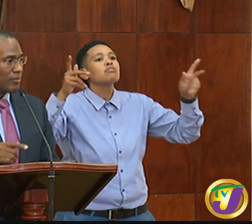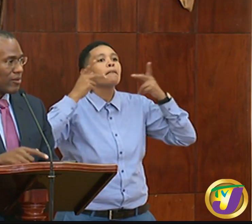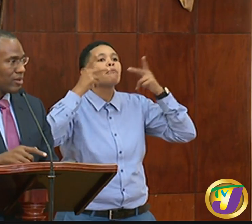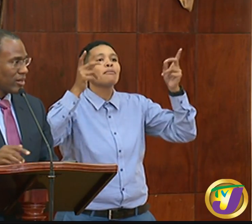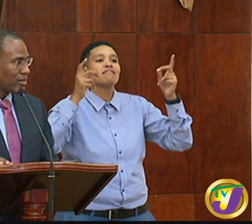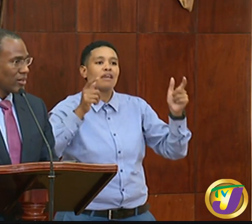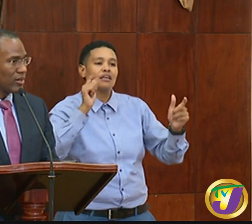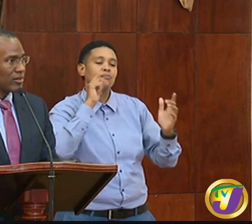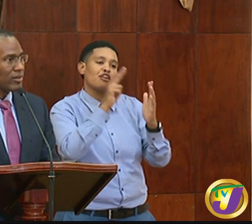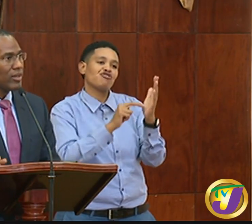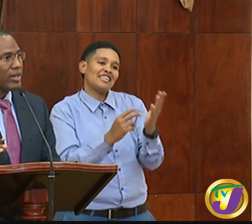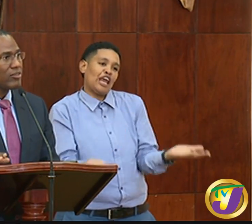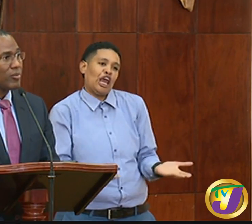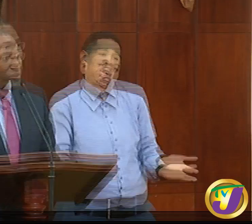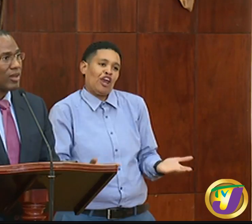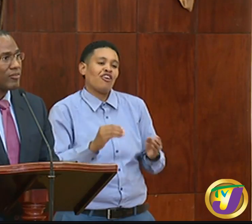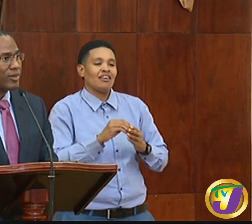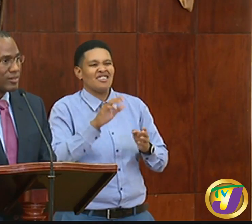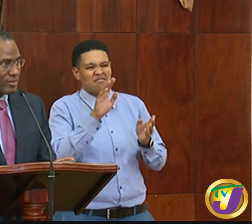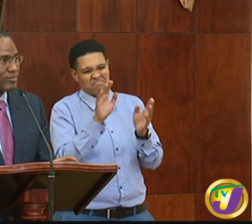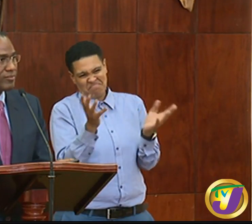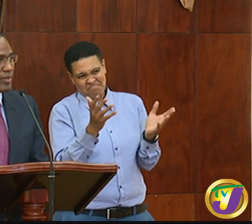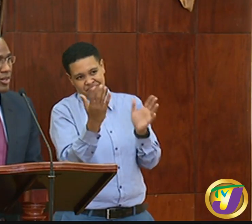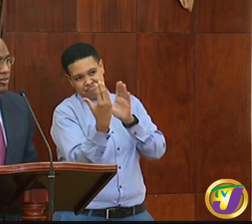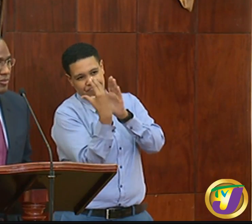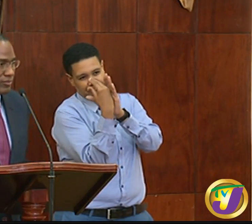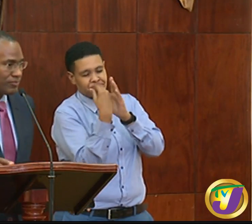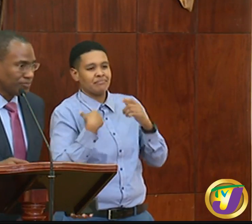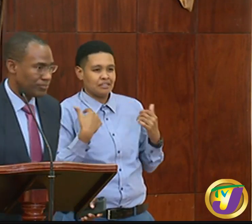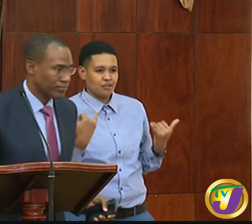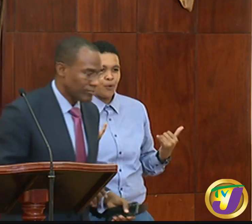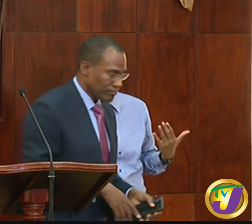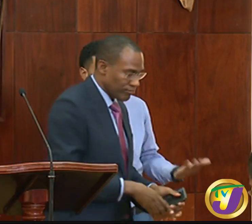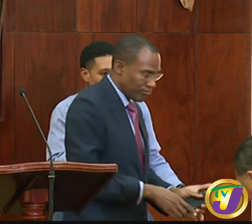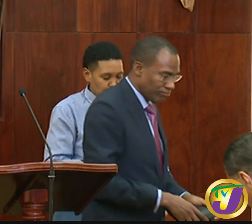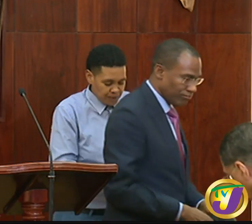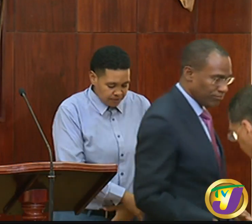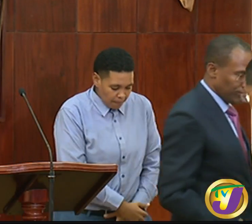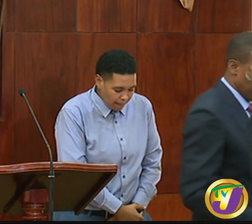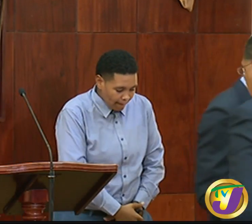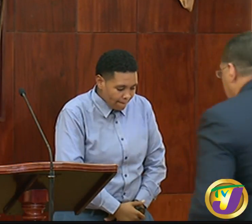public by reading it here into the press conference. Thank you.